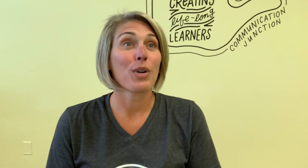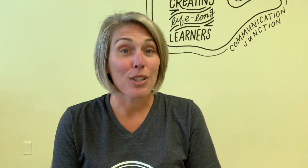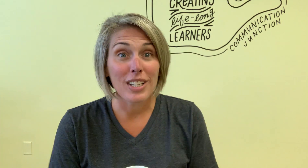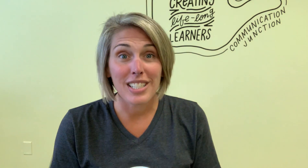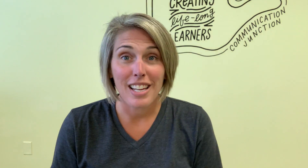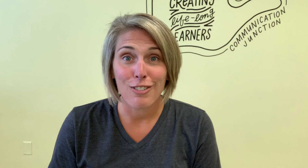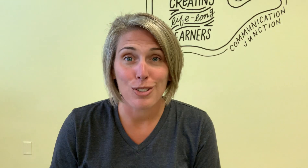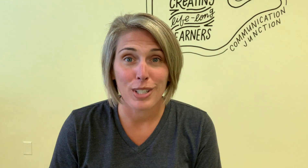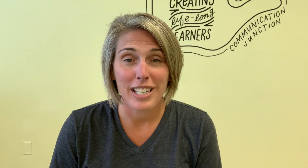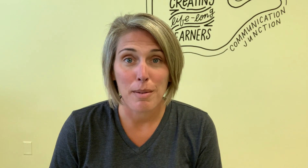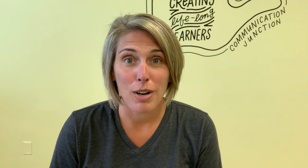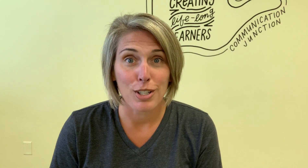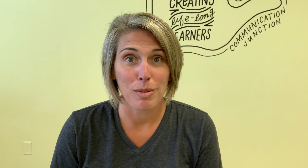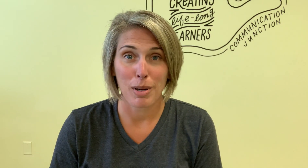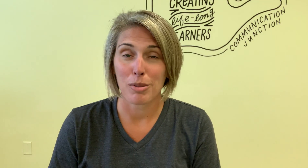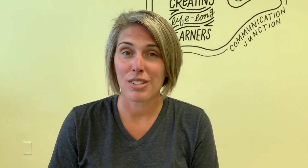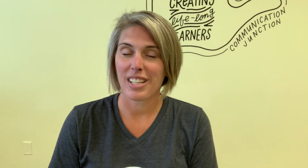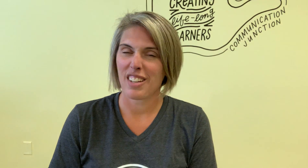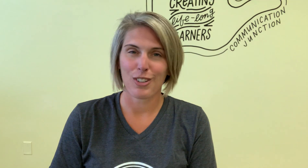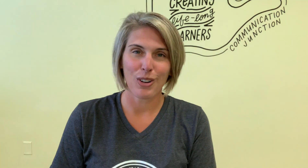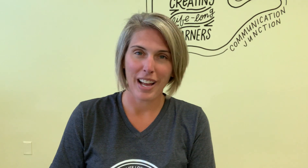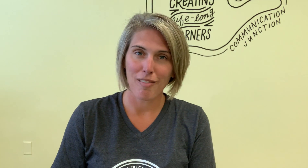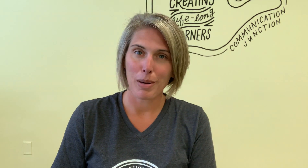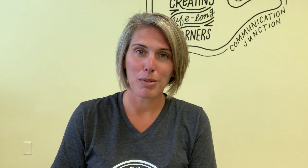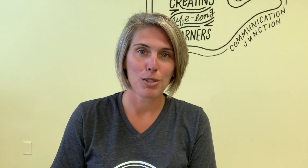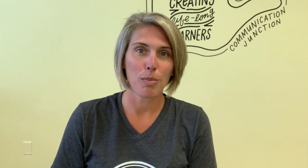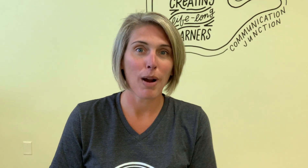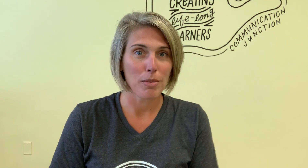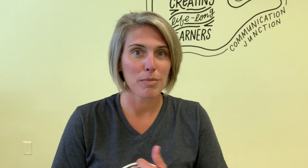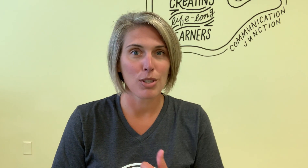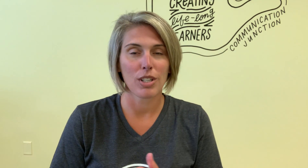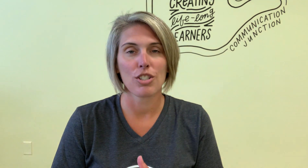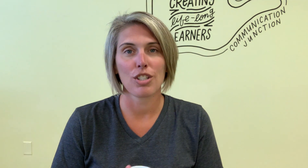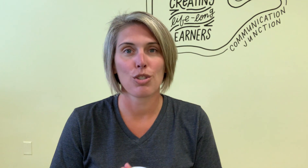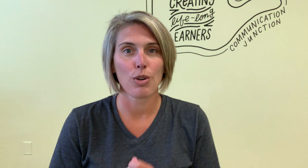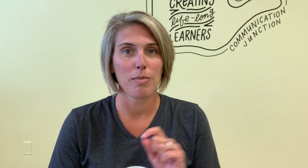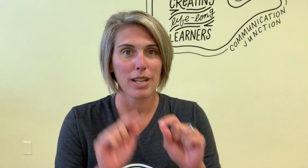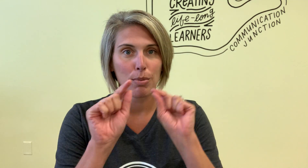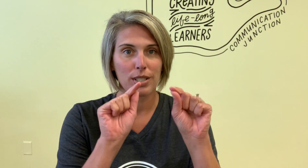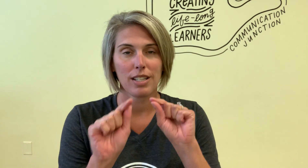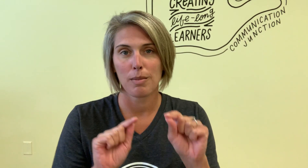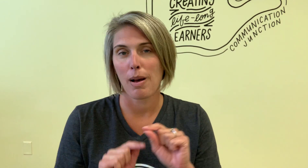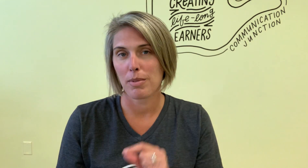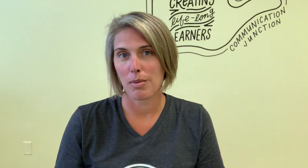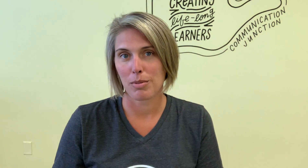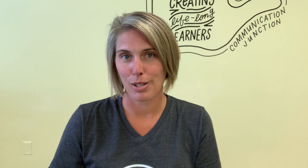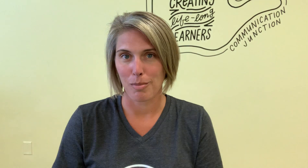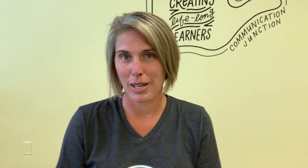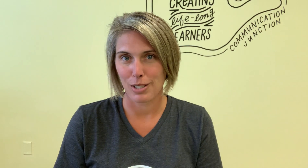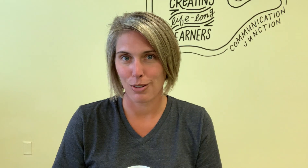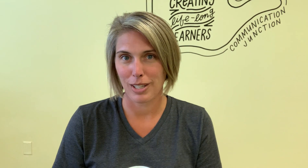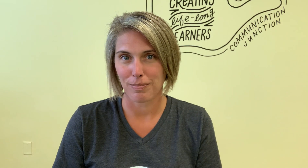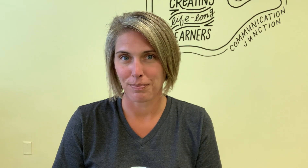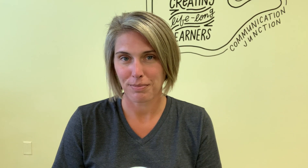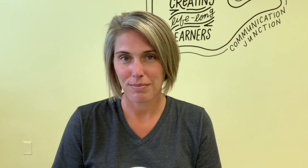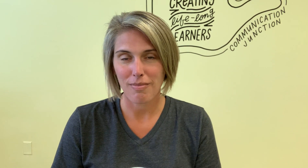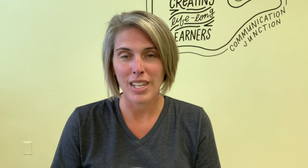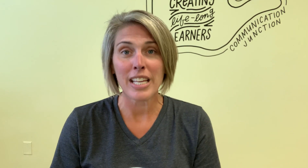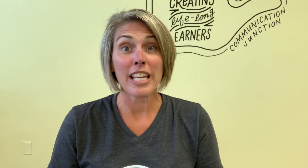need today for story time are some bubbles, and if you don't have bubbles, no problem. You can just join me and pretend to pop the bubbles on my screen. If you